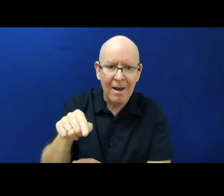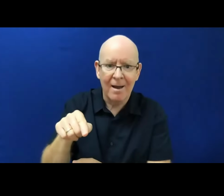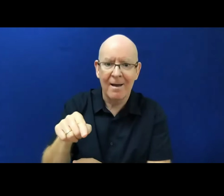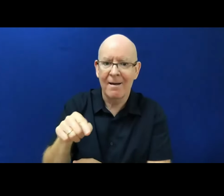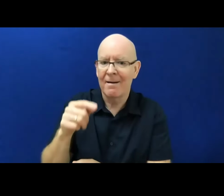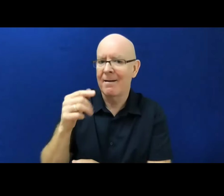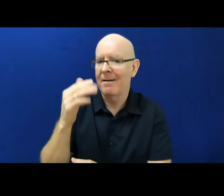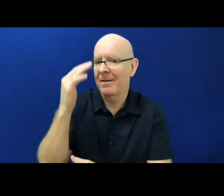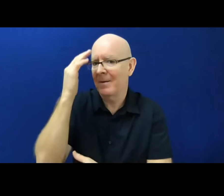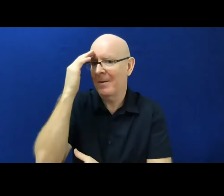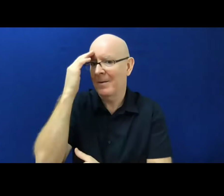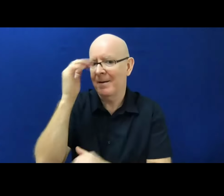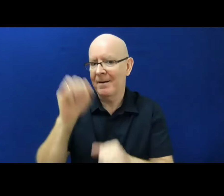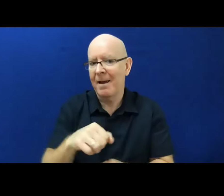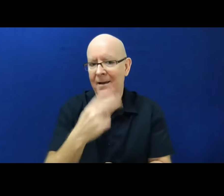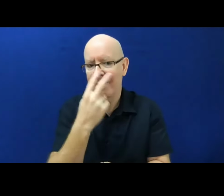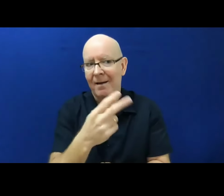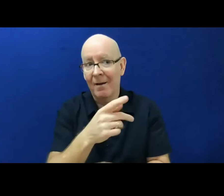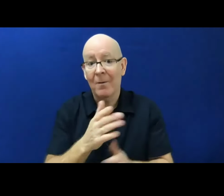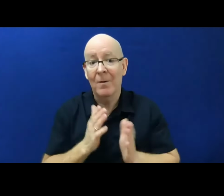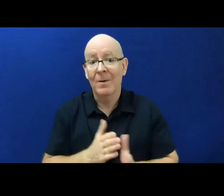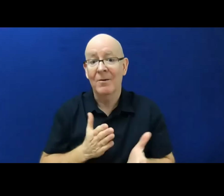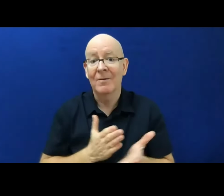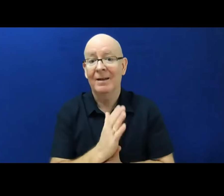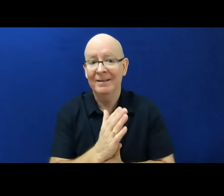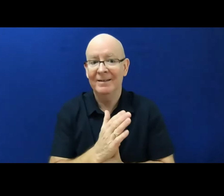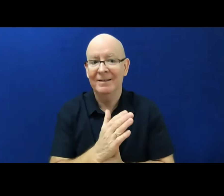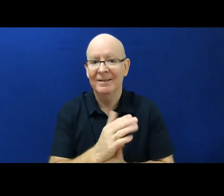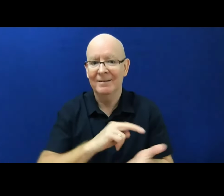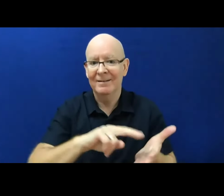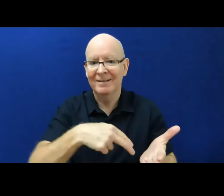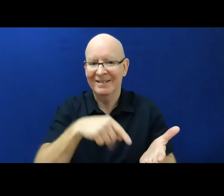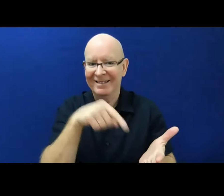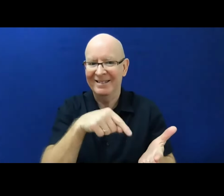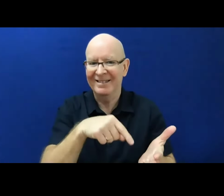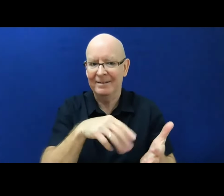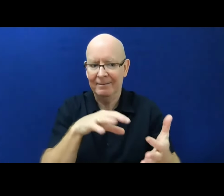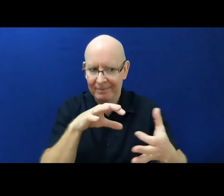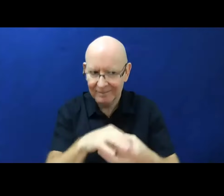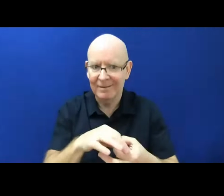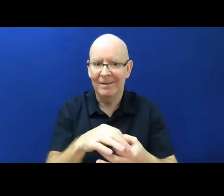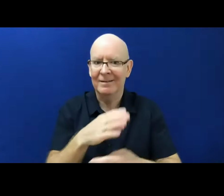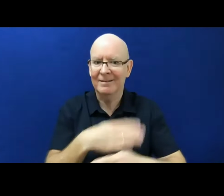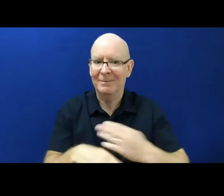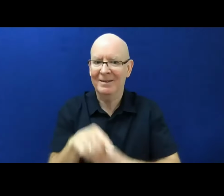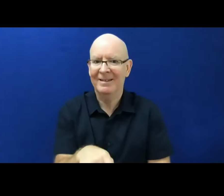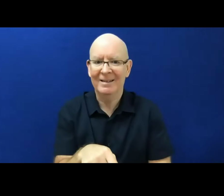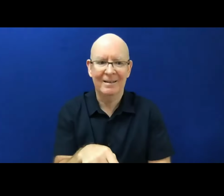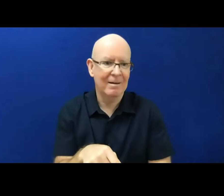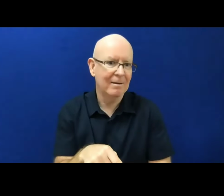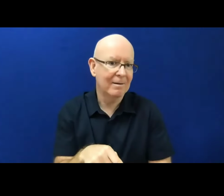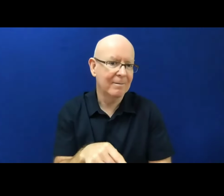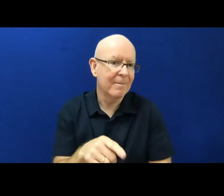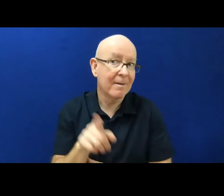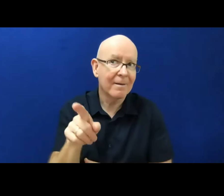Mexico were ready to put forward another resolution in the General Assembly of the United Nations. So there were stakeholders.